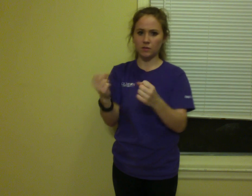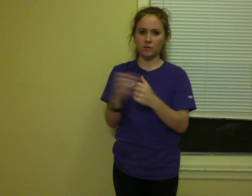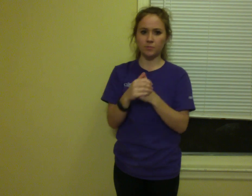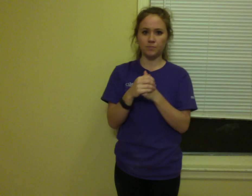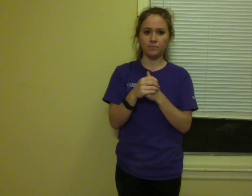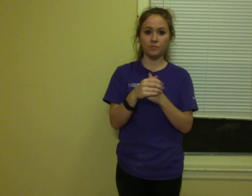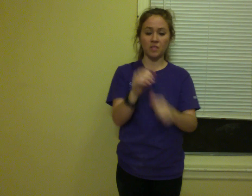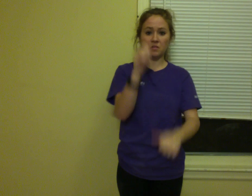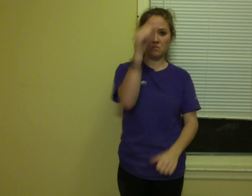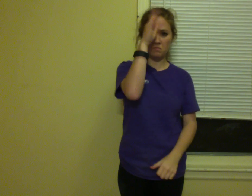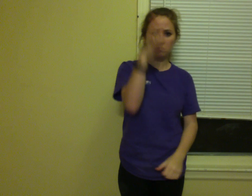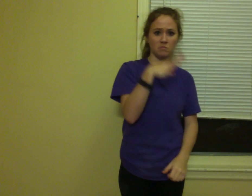men from the law courts,